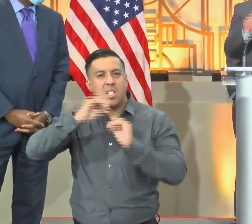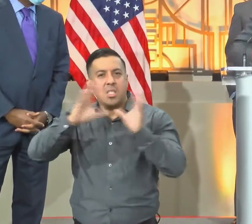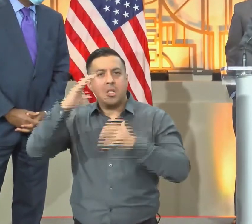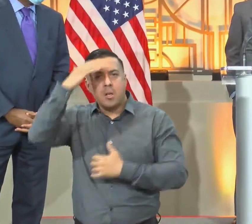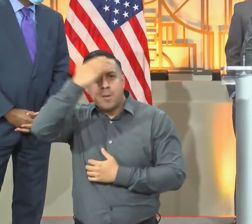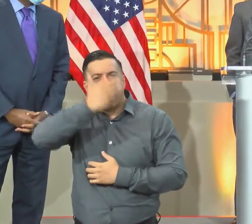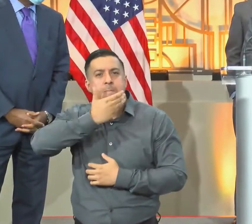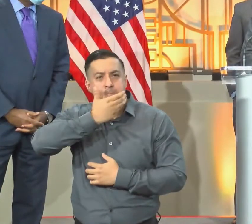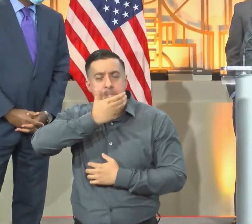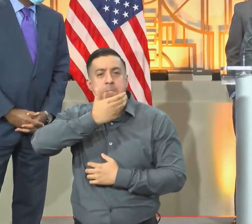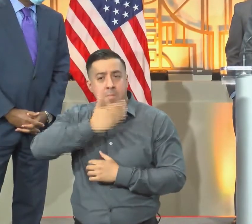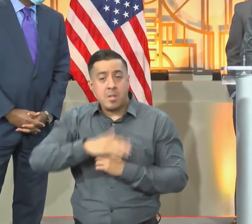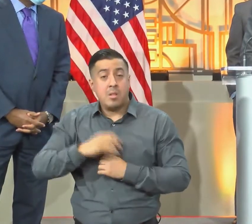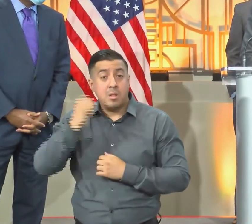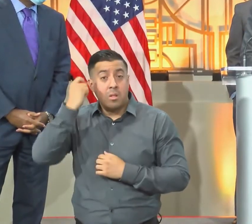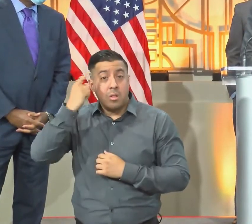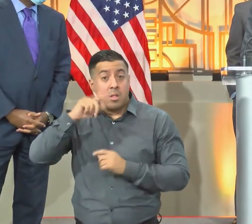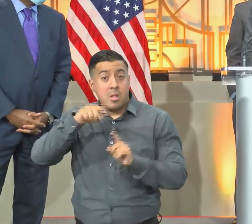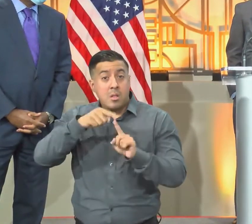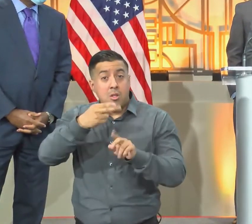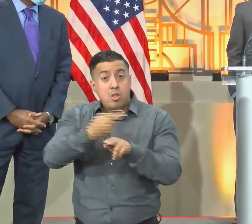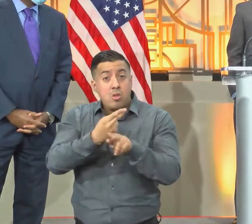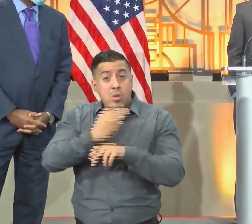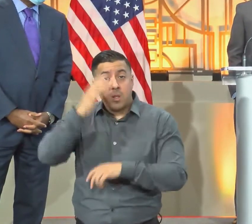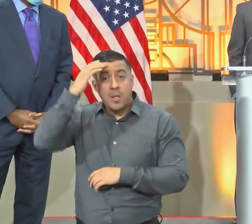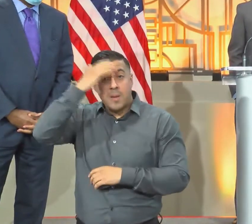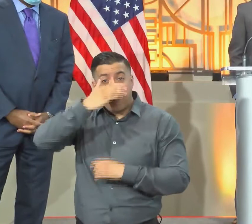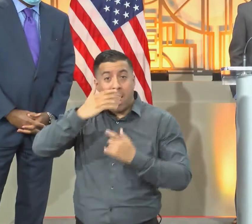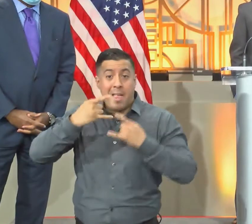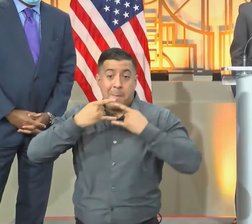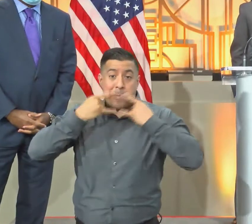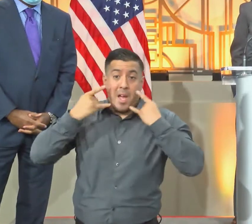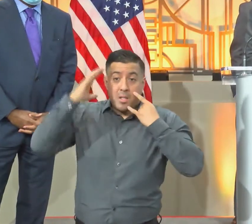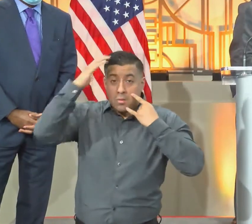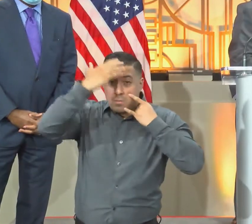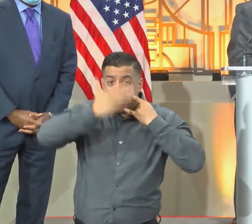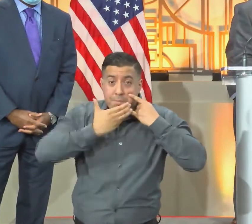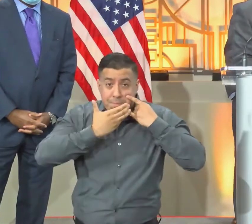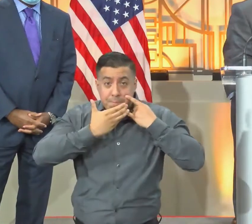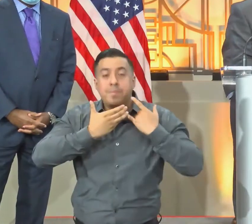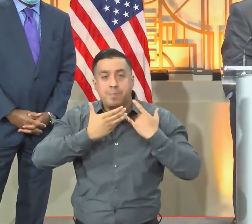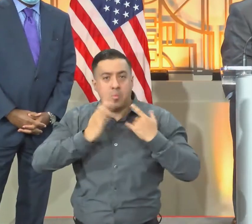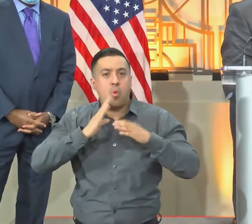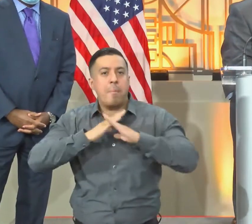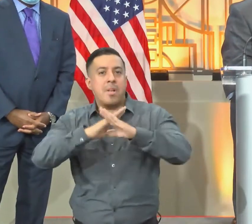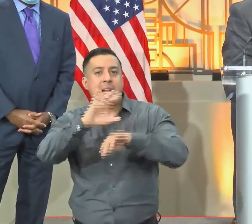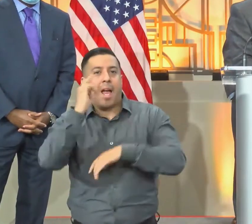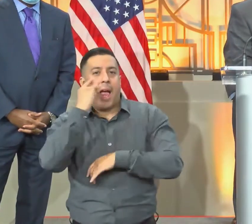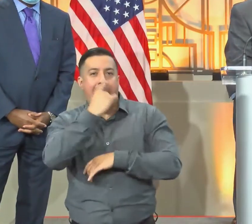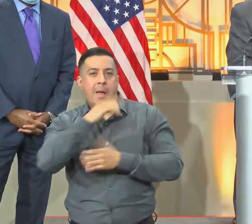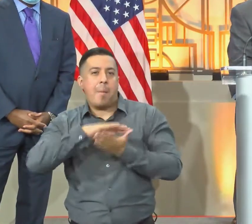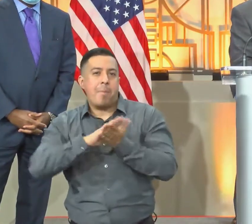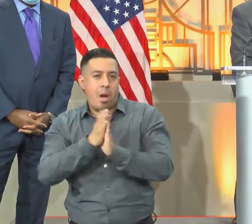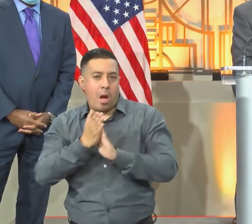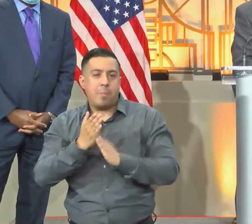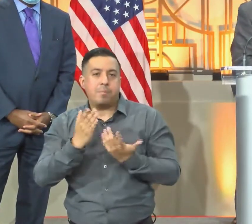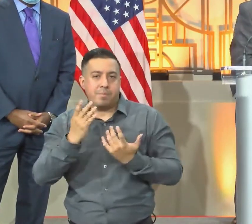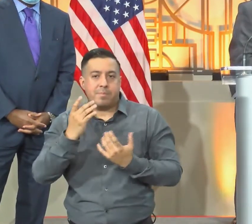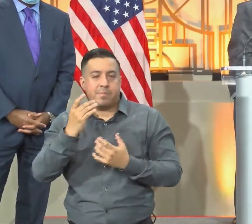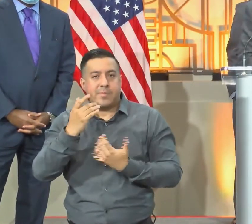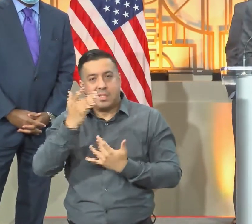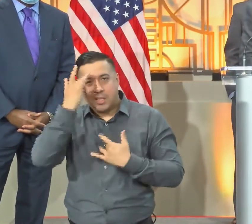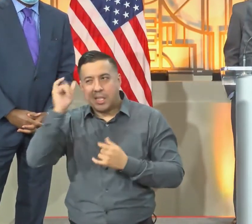visors. And I want to point out that if you want to wear a clear visor on top of a mask, that's fine. That'll protect your eyes from becoming infected if somebody should cough or